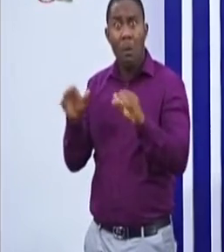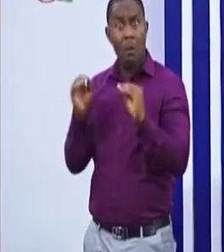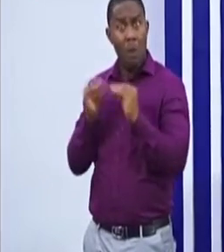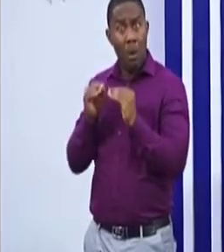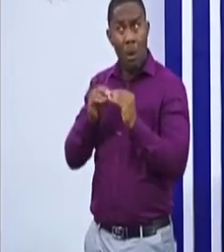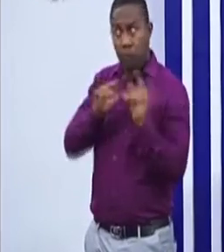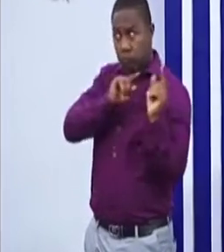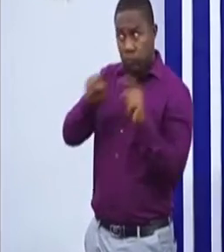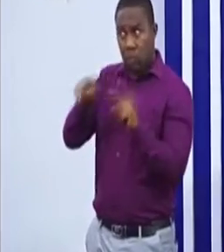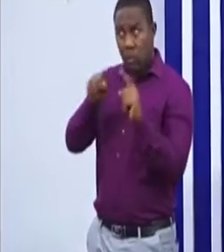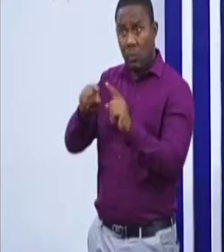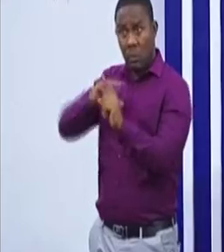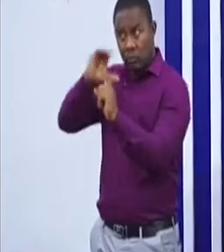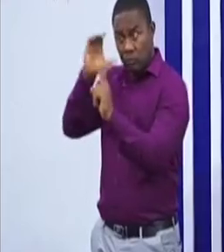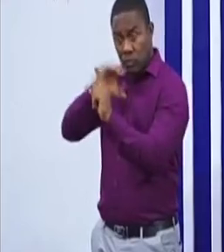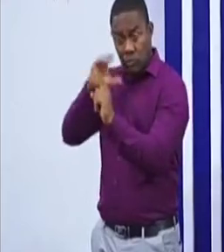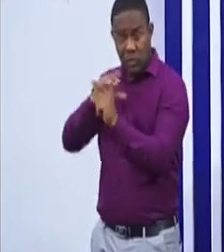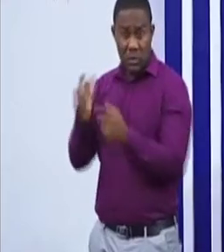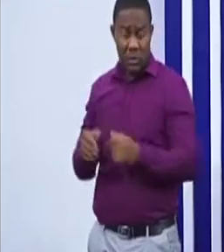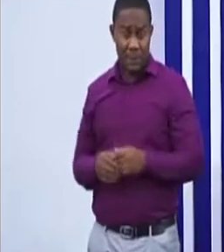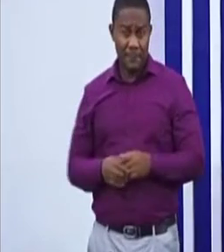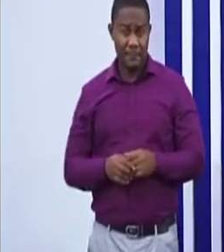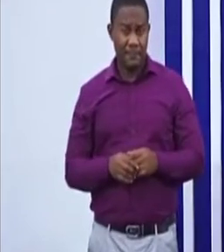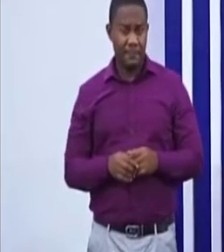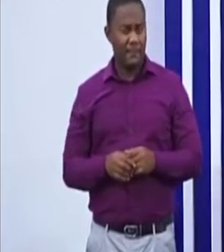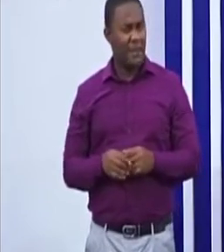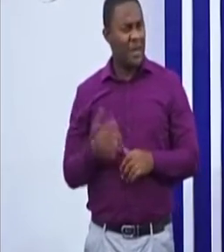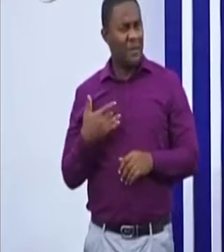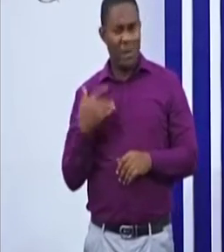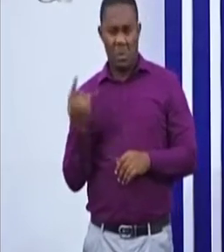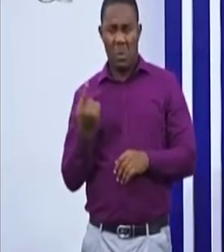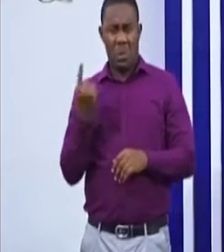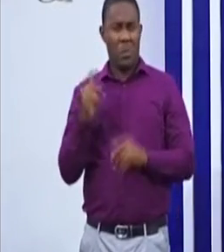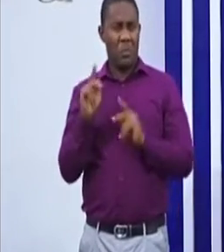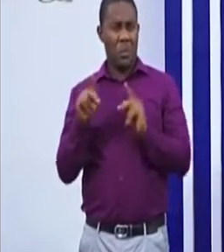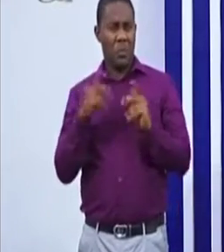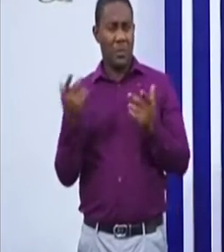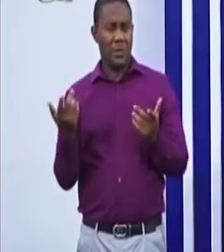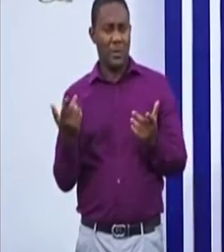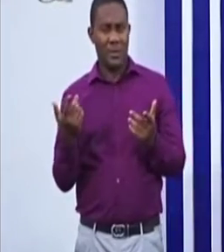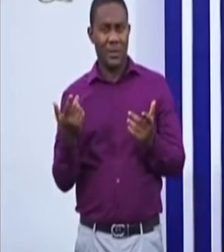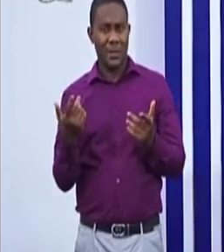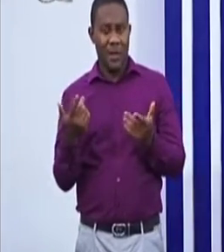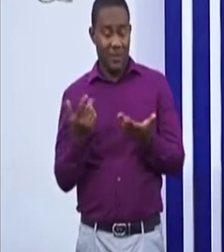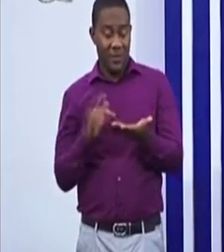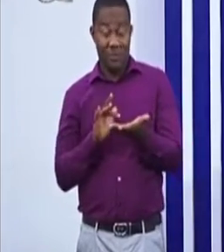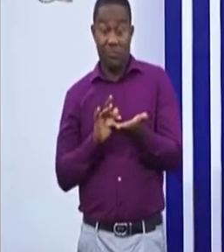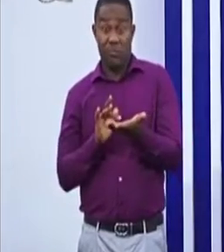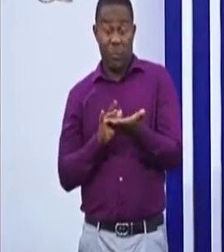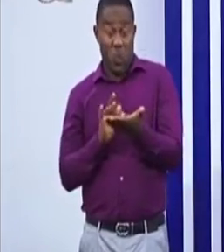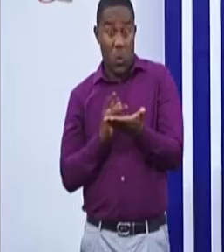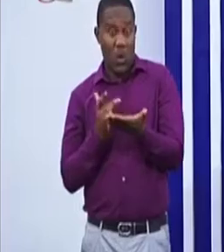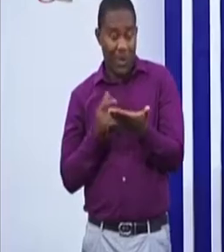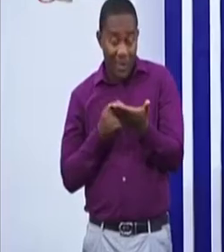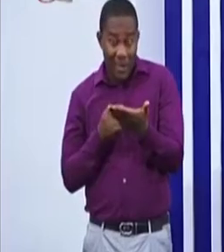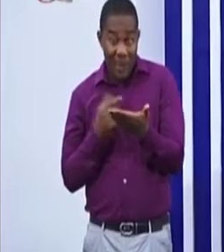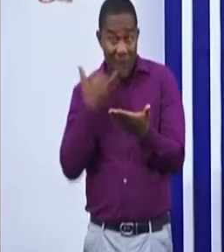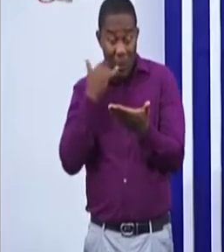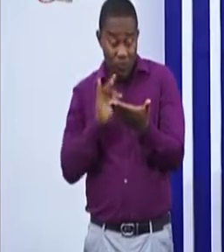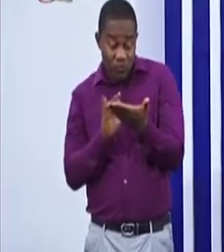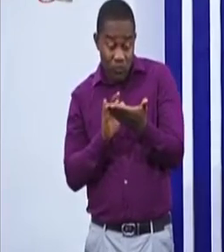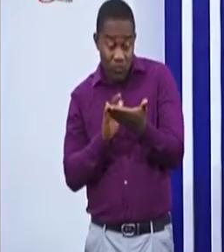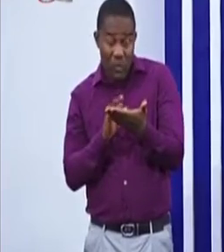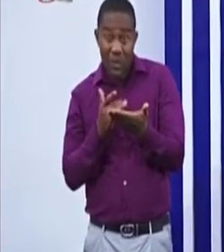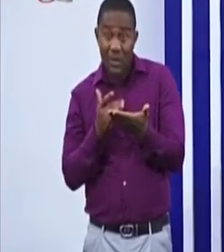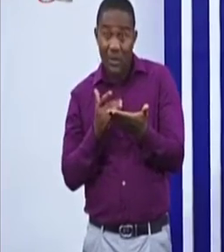that we can work on that. It is not just for those who have smartphones. We recognize